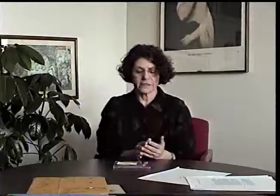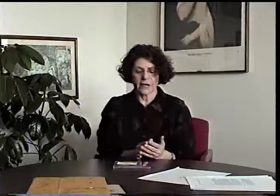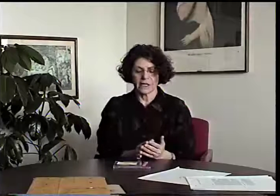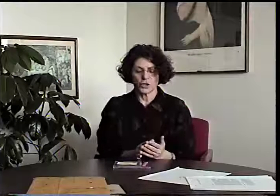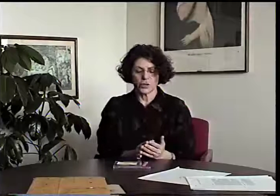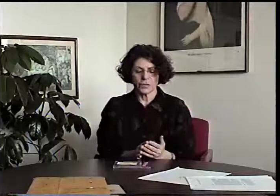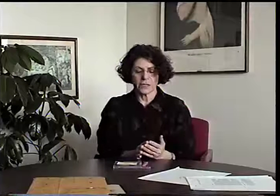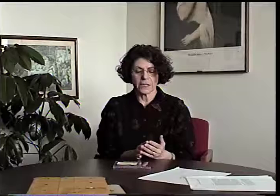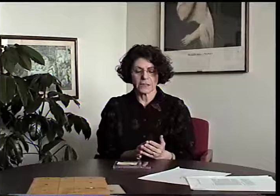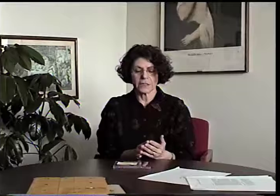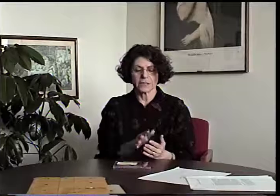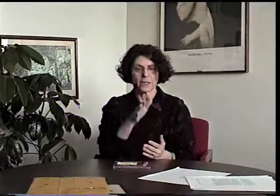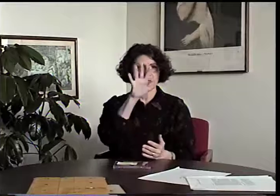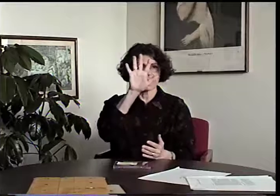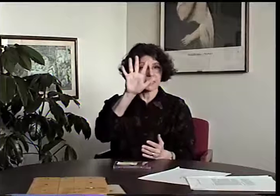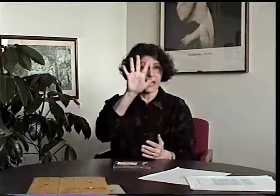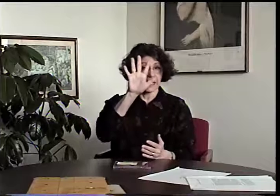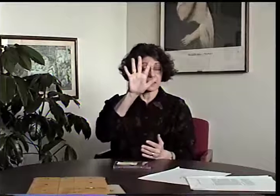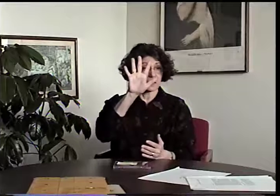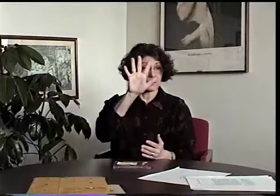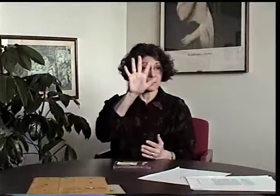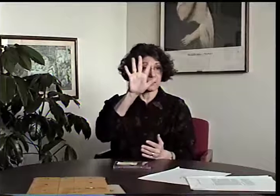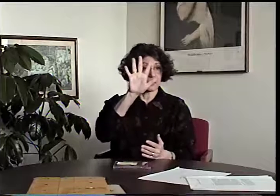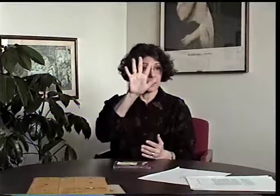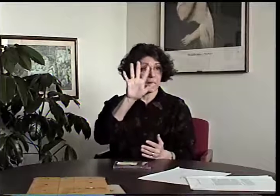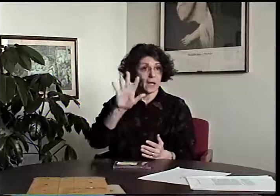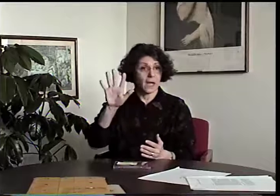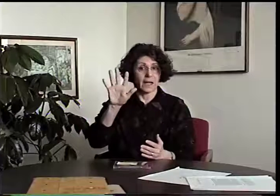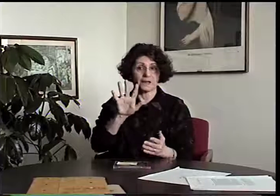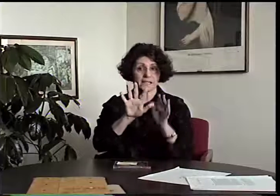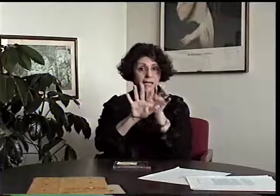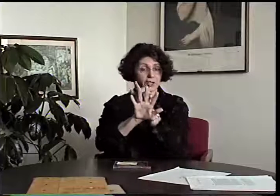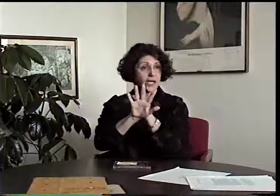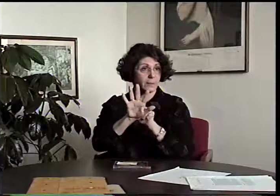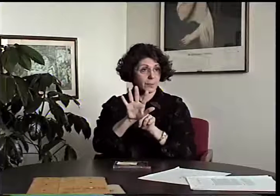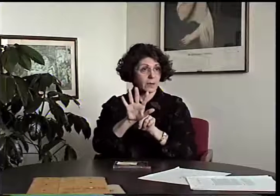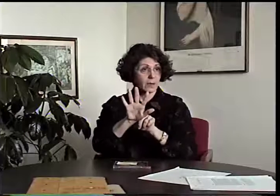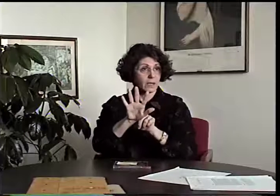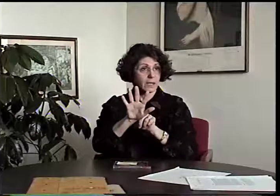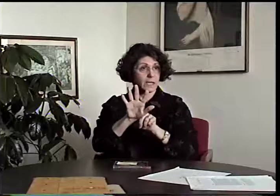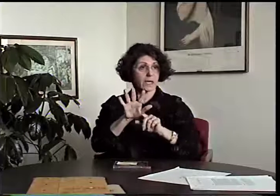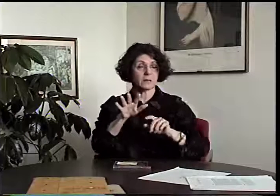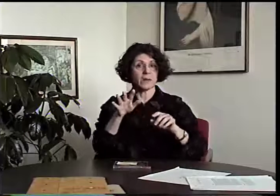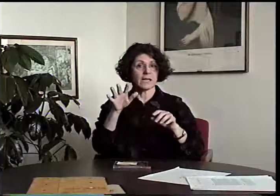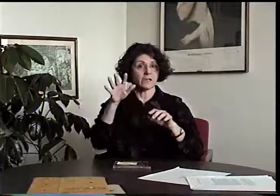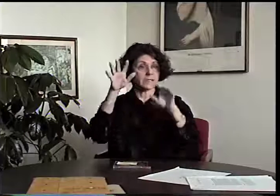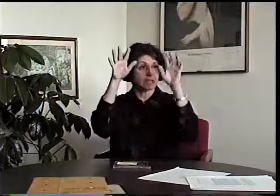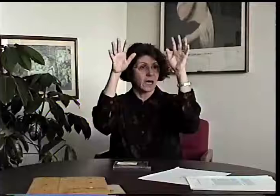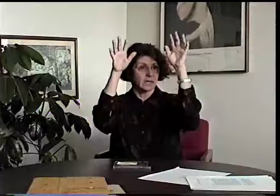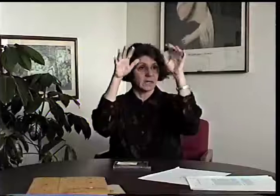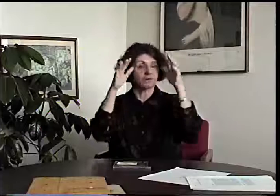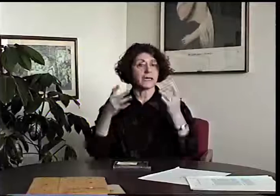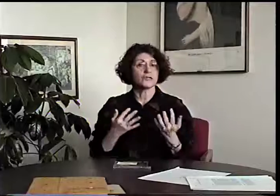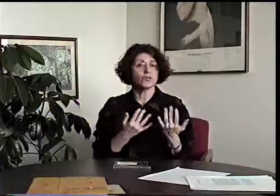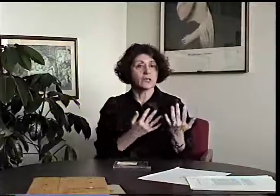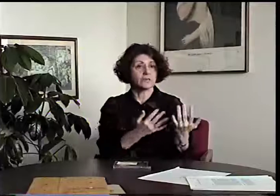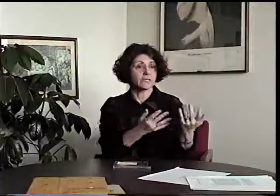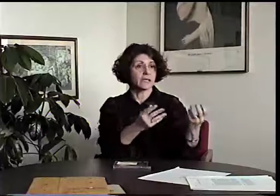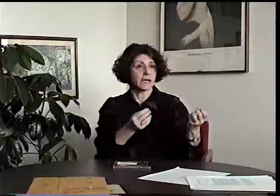that it uses this hand and this hand shape in many of its signs. In fact, in all of its